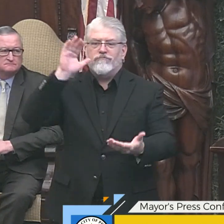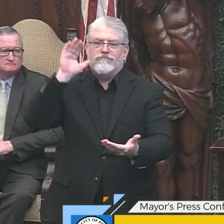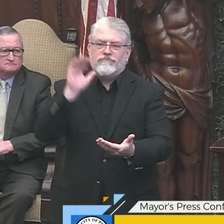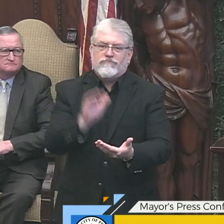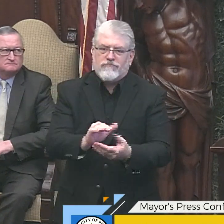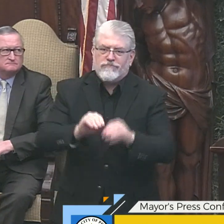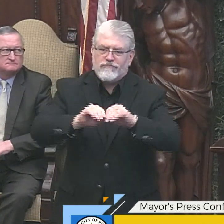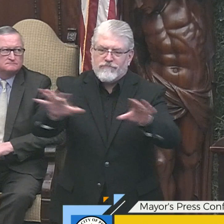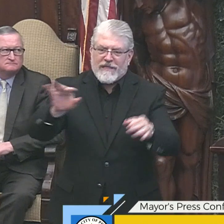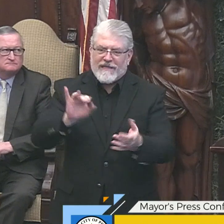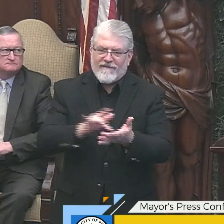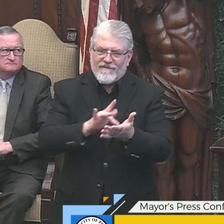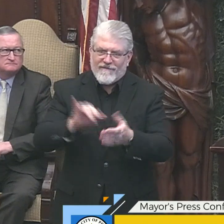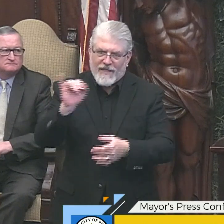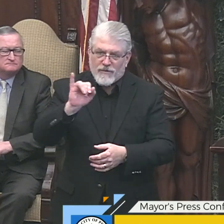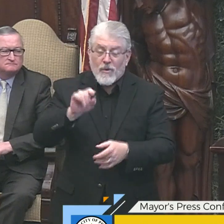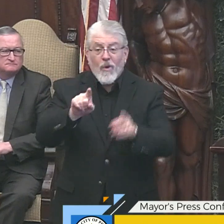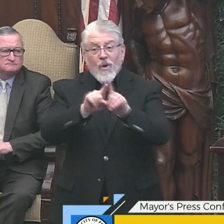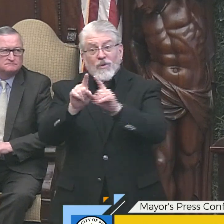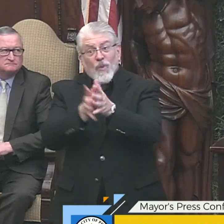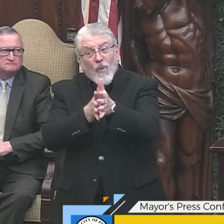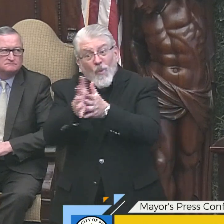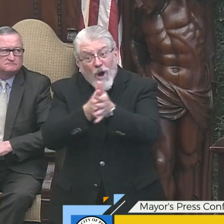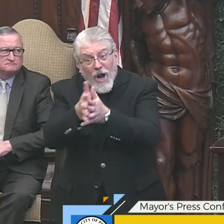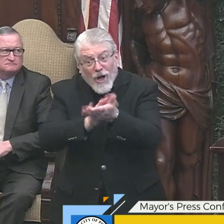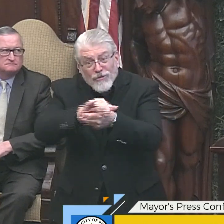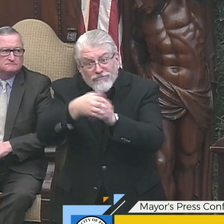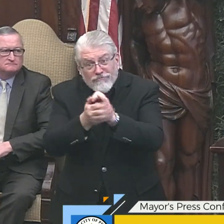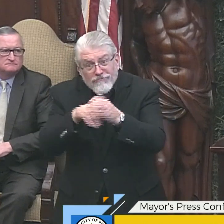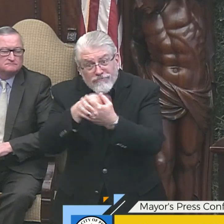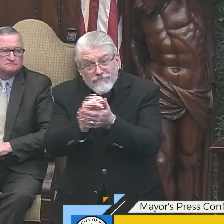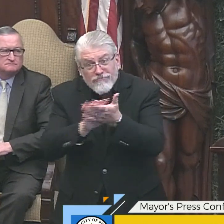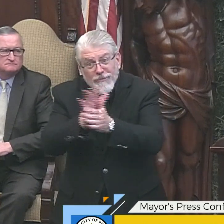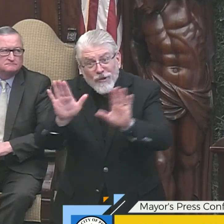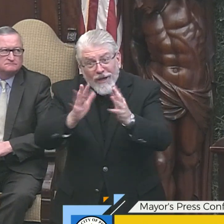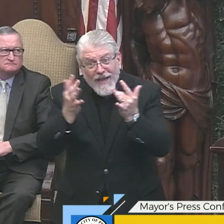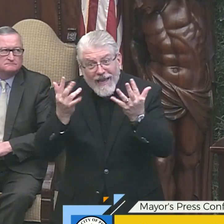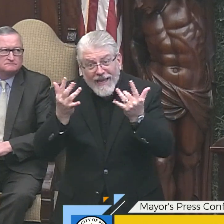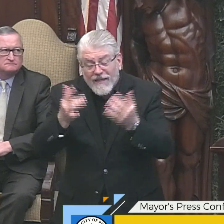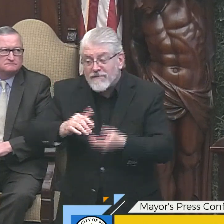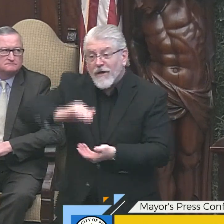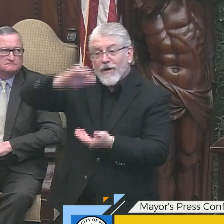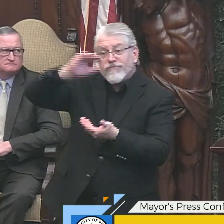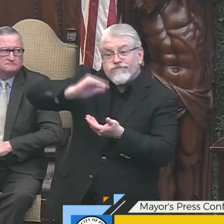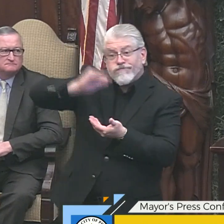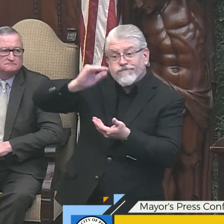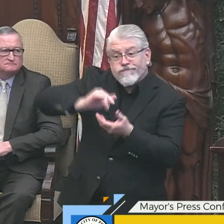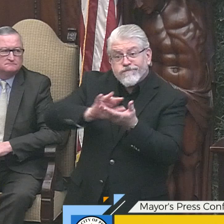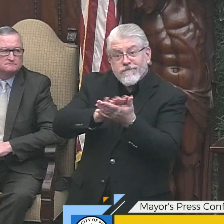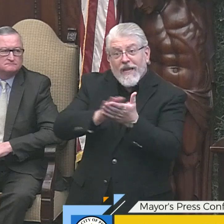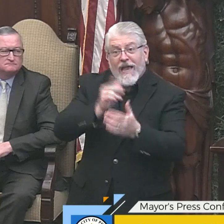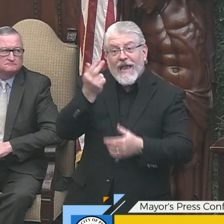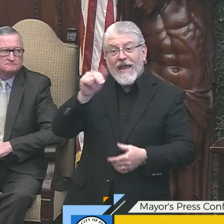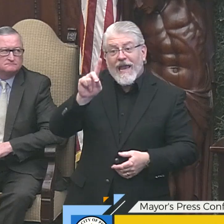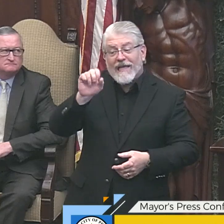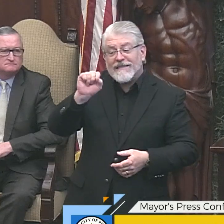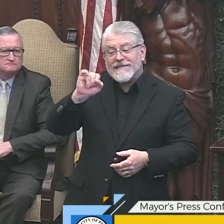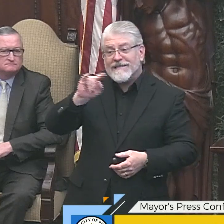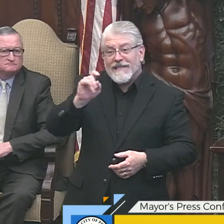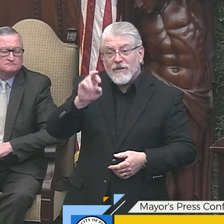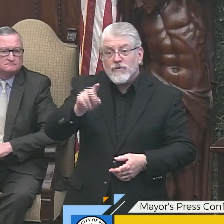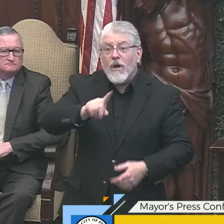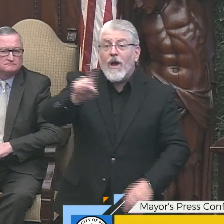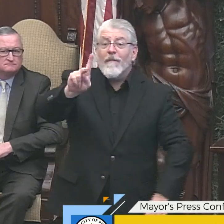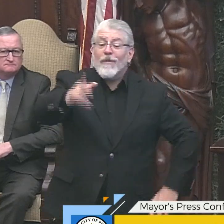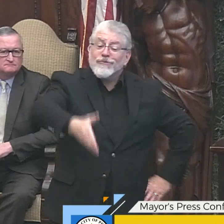sanitizer. Don't shake hands. Don't hug. The simplest way to stay away from people is to stay home. So we want to remind